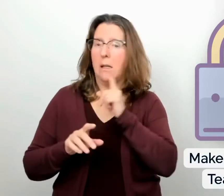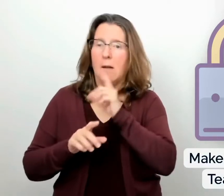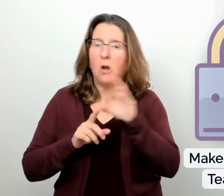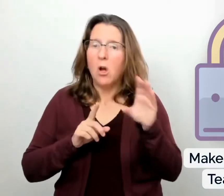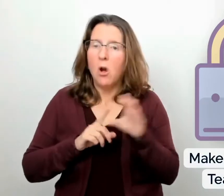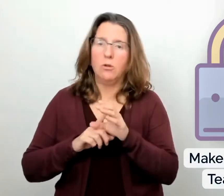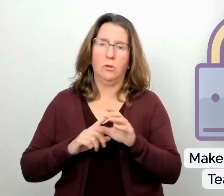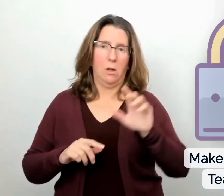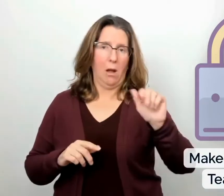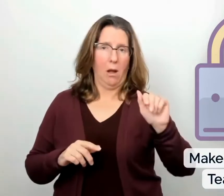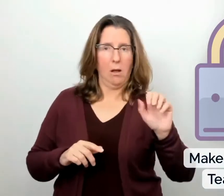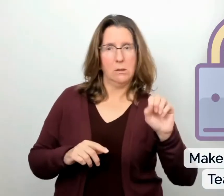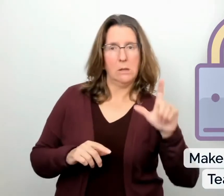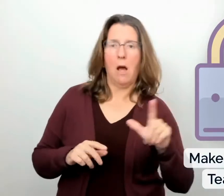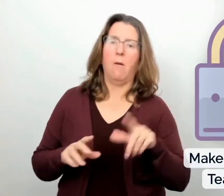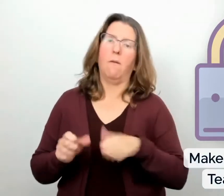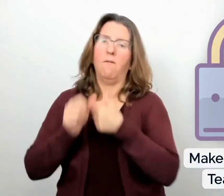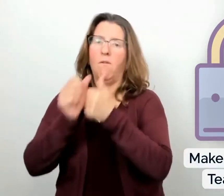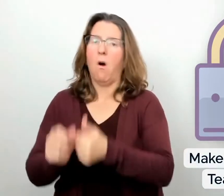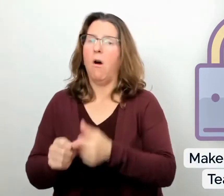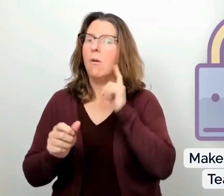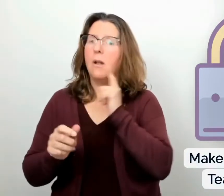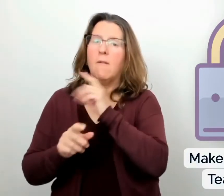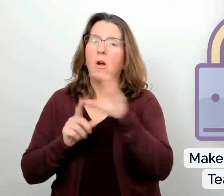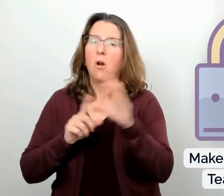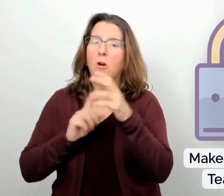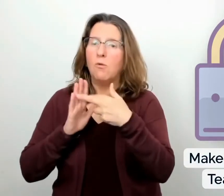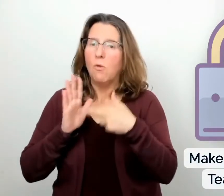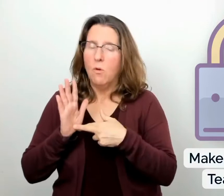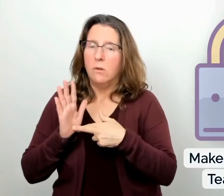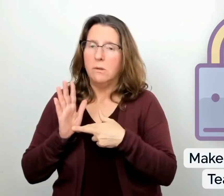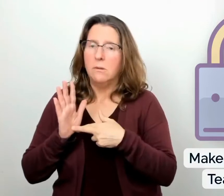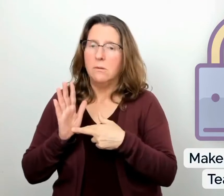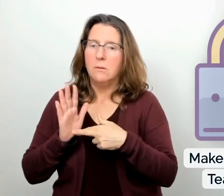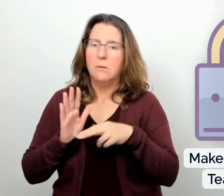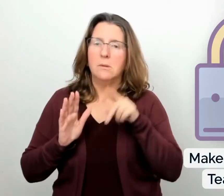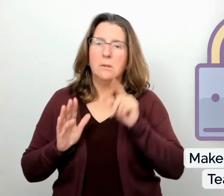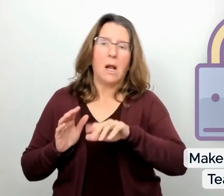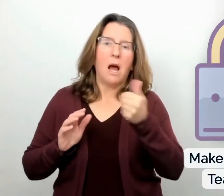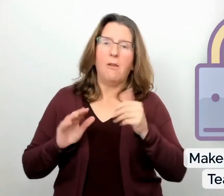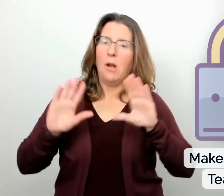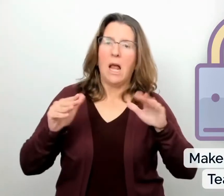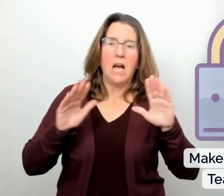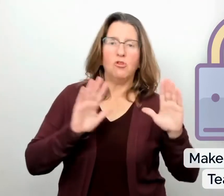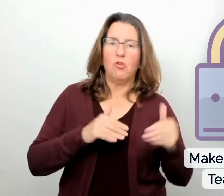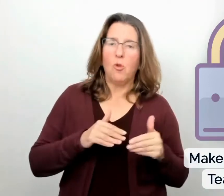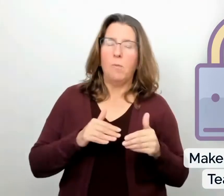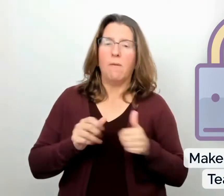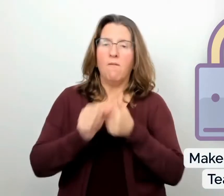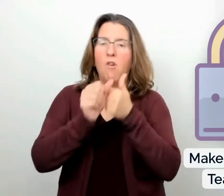Another was that in our classroom, we follow the norms of behavior for deaf culture and ASL. That would not be the expectations